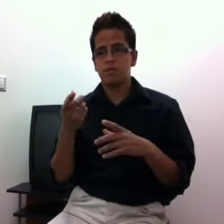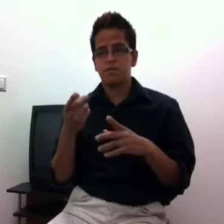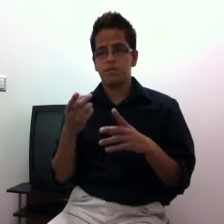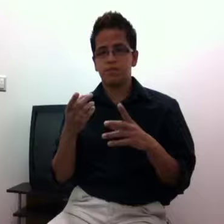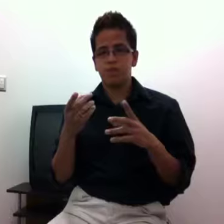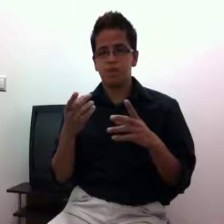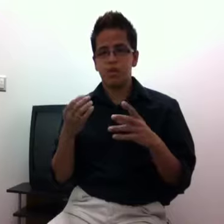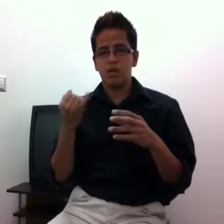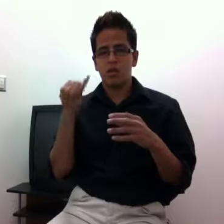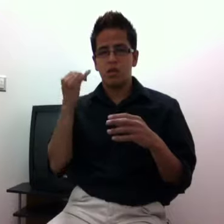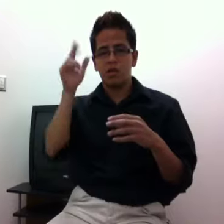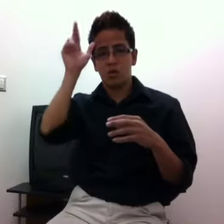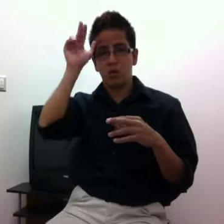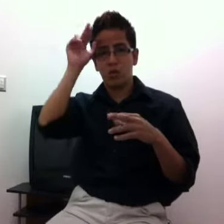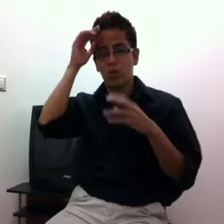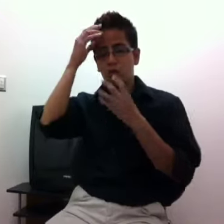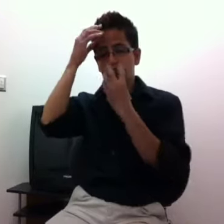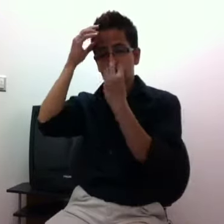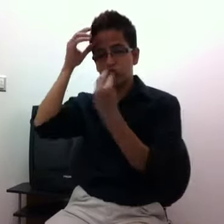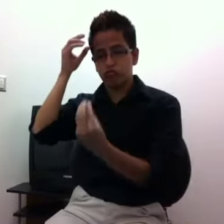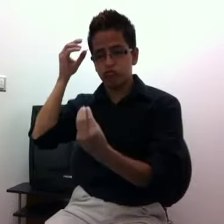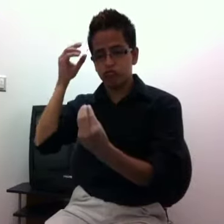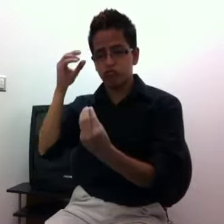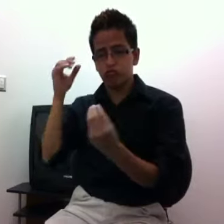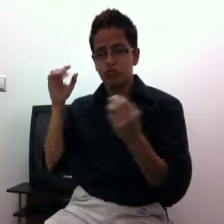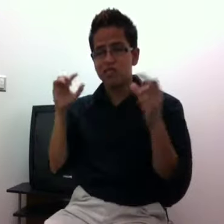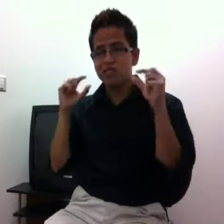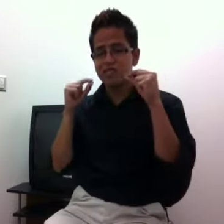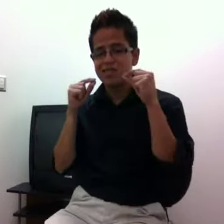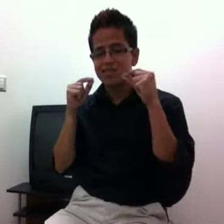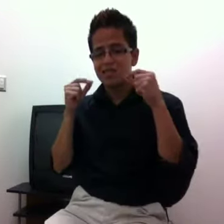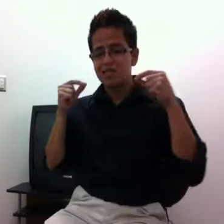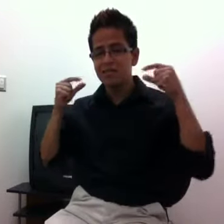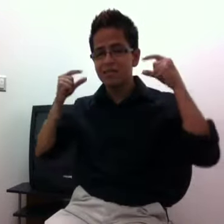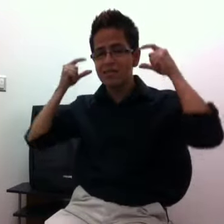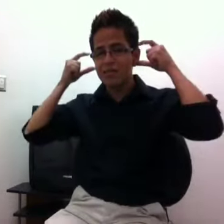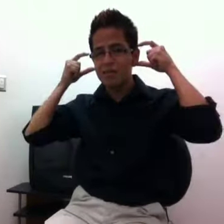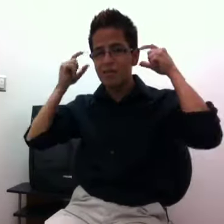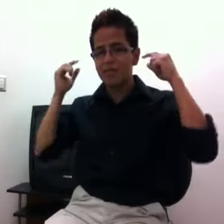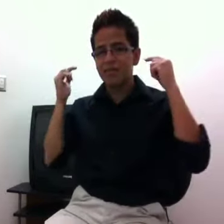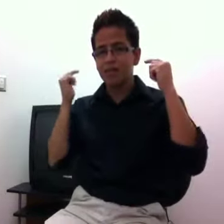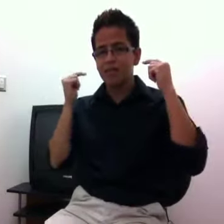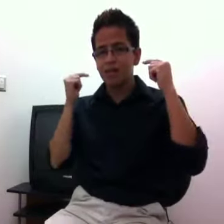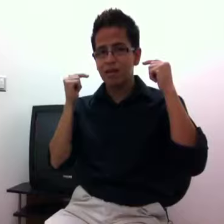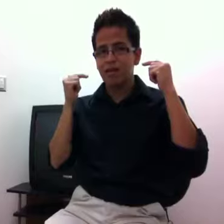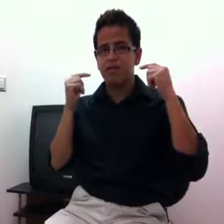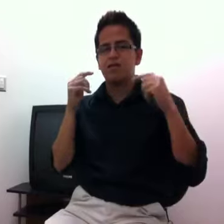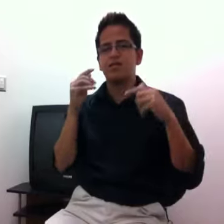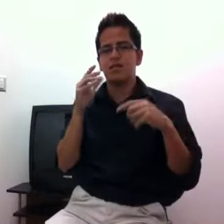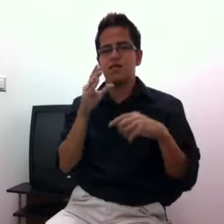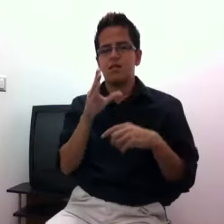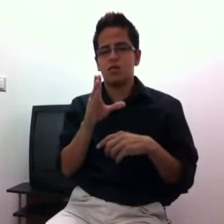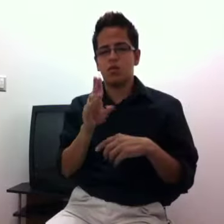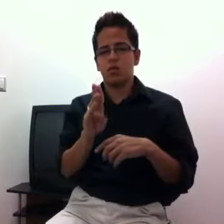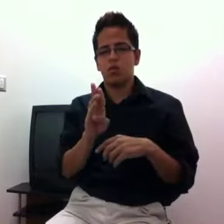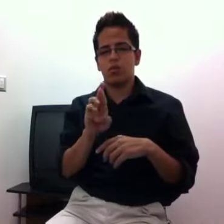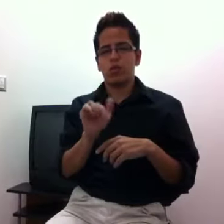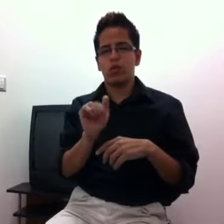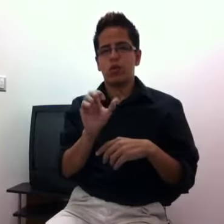These adorn the mantelpiece with many brass candlesticks, miners' lamps from the old coal mines, and also